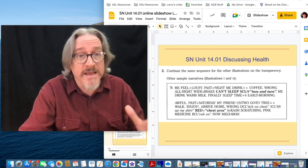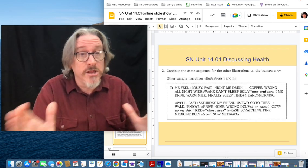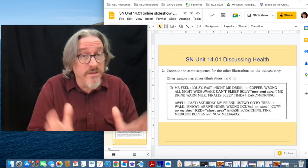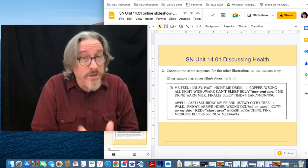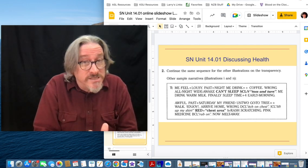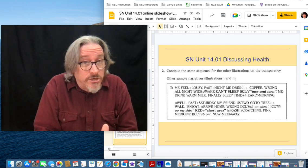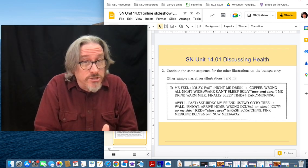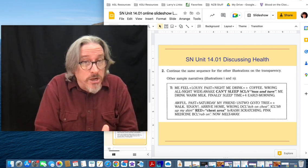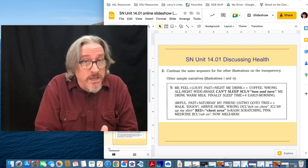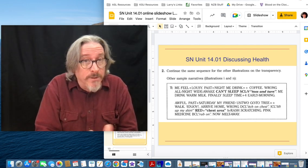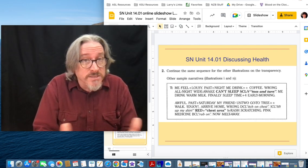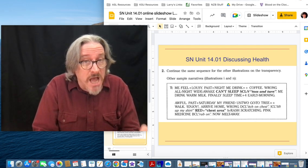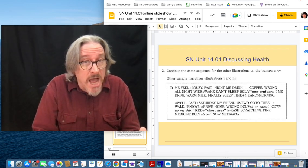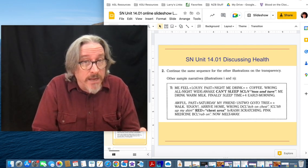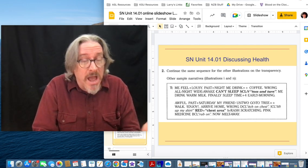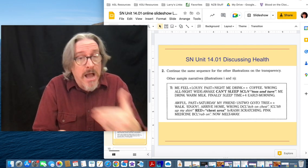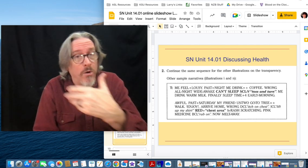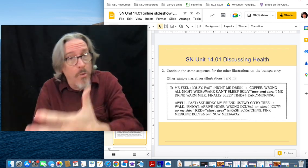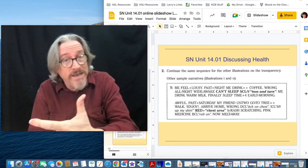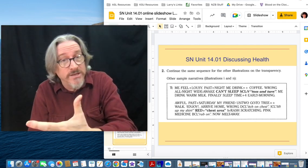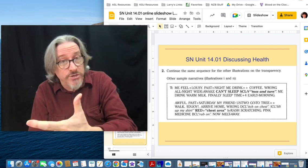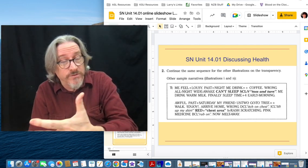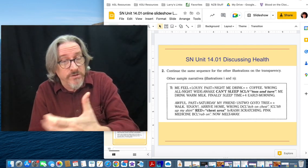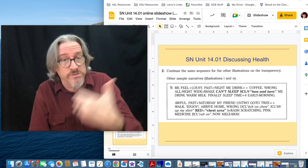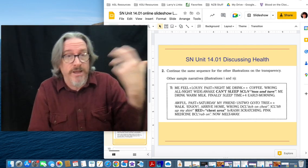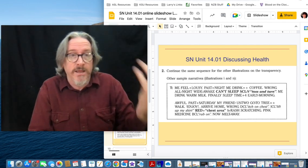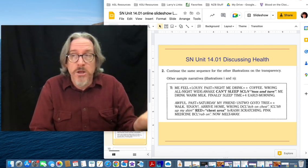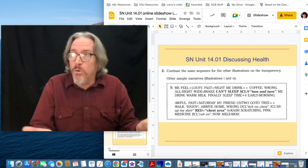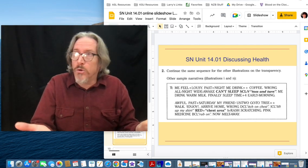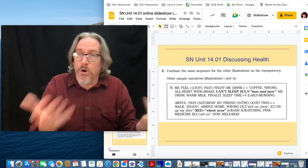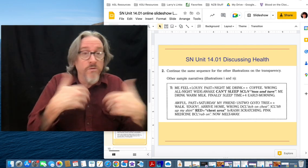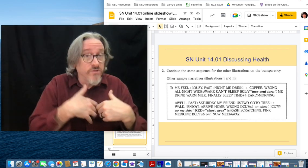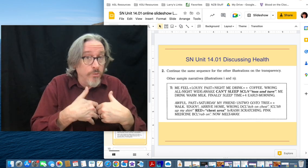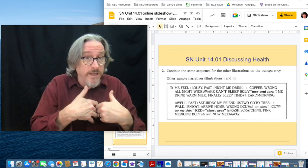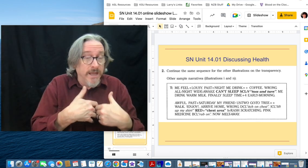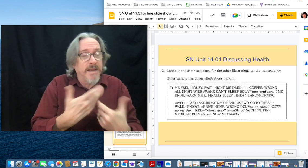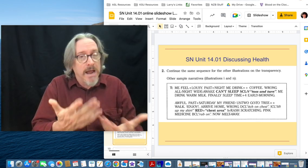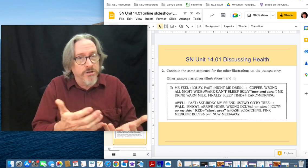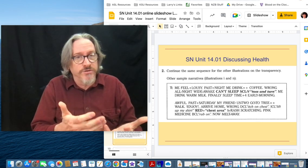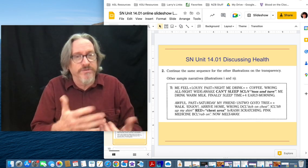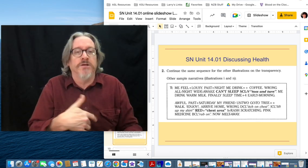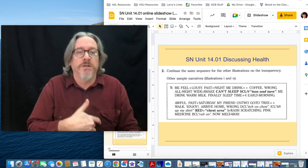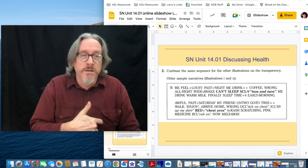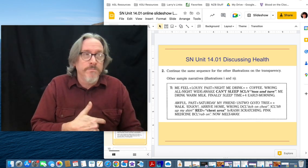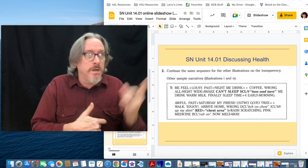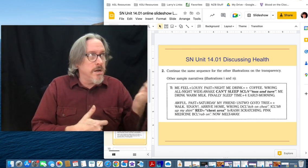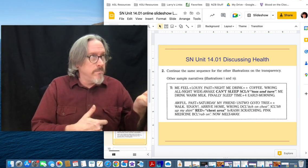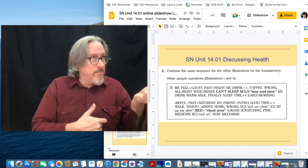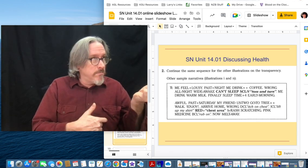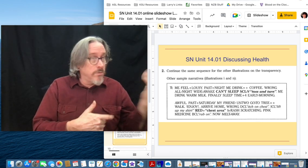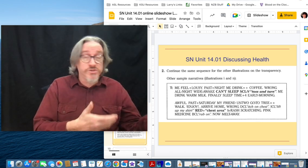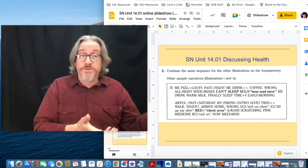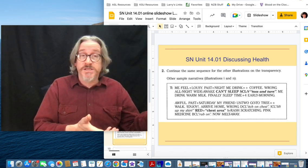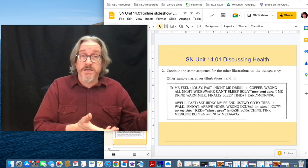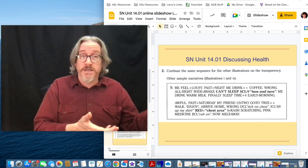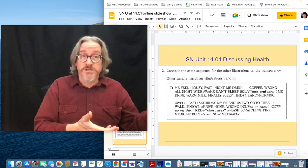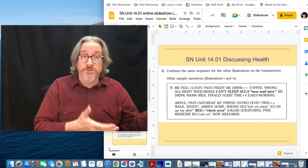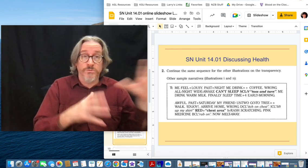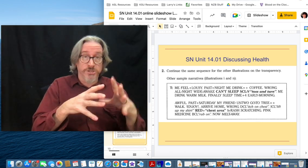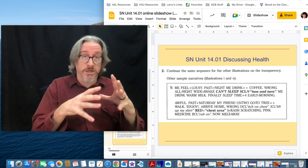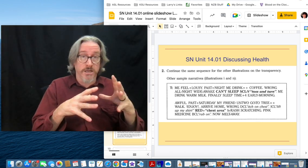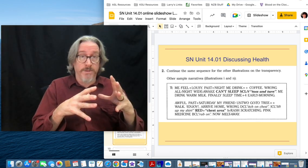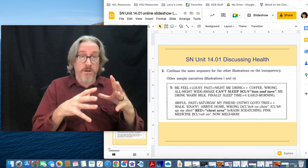And again, then we can start talking about time. When did you feel this way? Or over the weekend, how did you feel? Most recently,